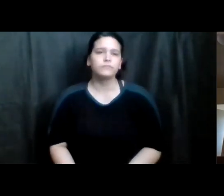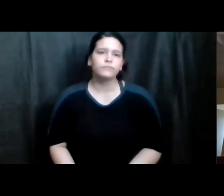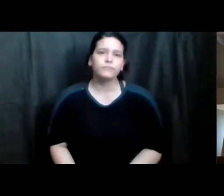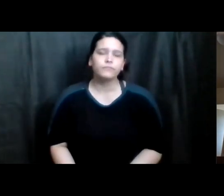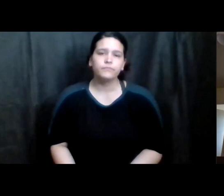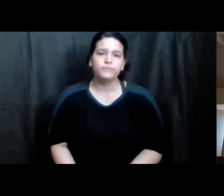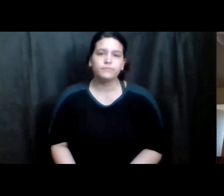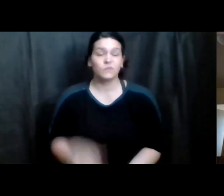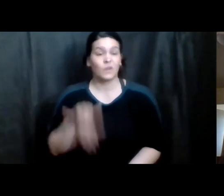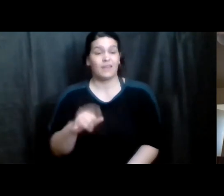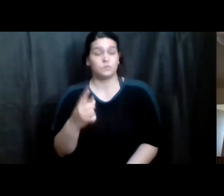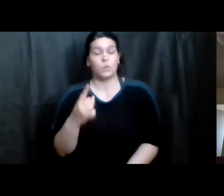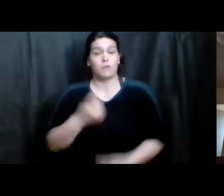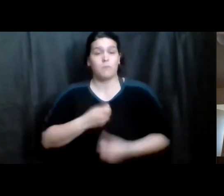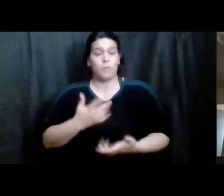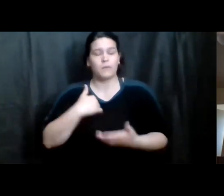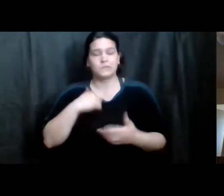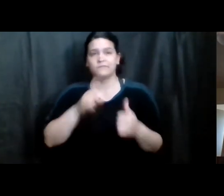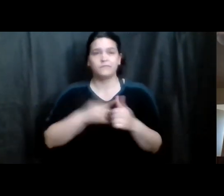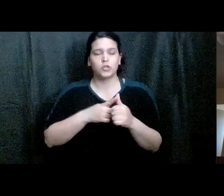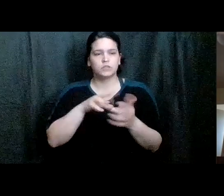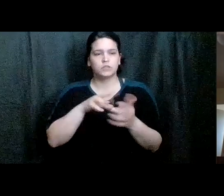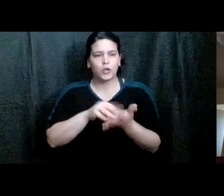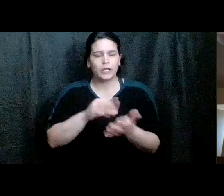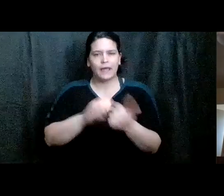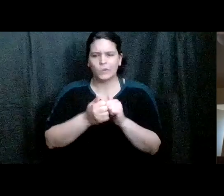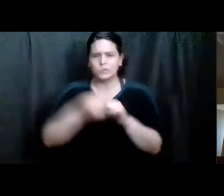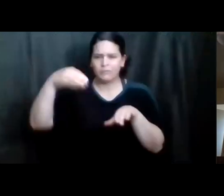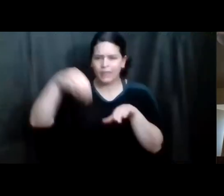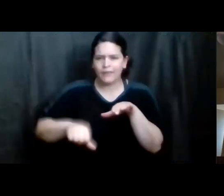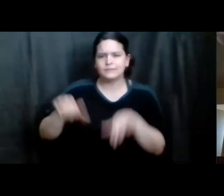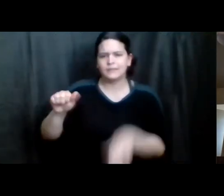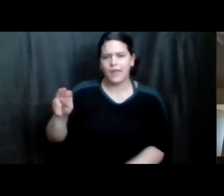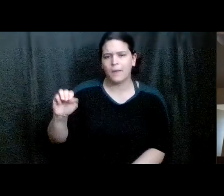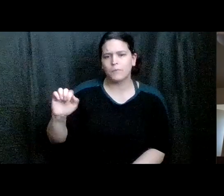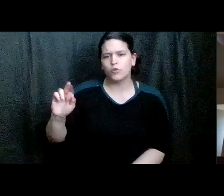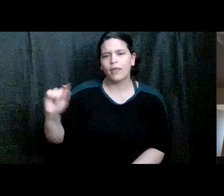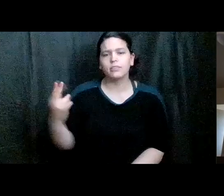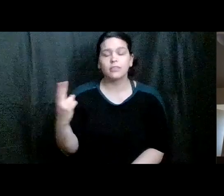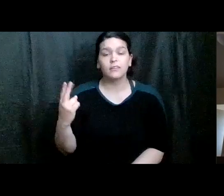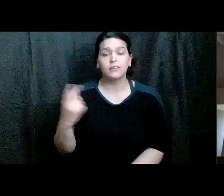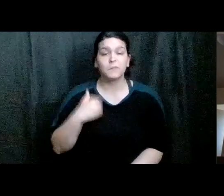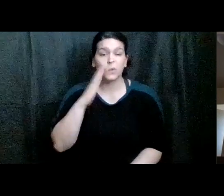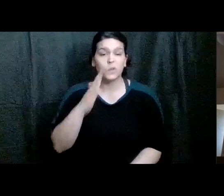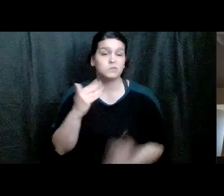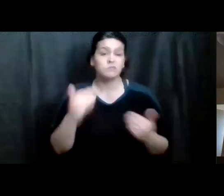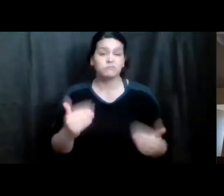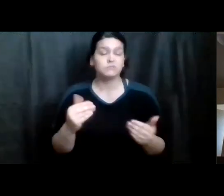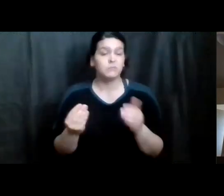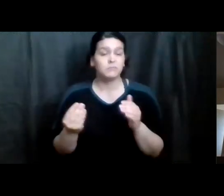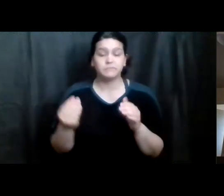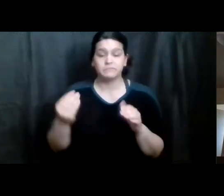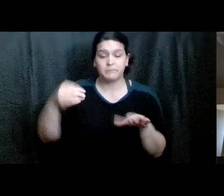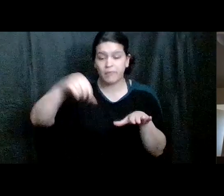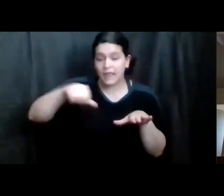So that's when I was first learning about planting amaranth. I'm going to be planting our beds at the Healing